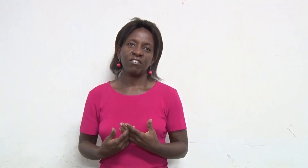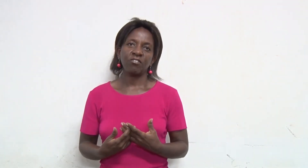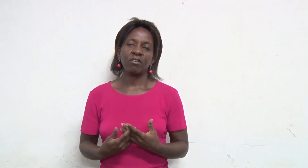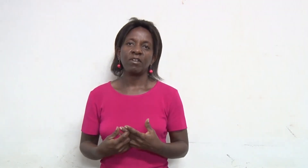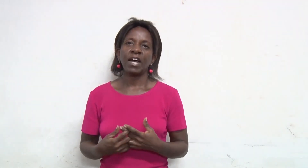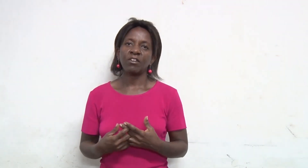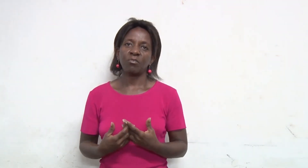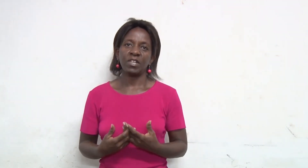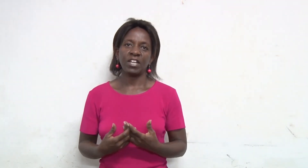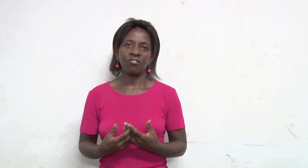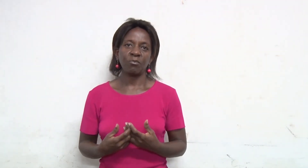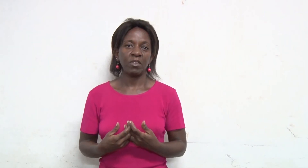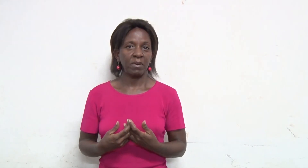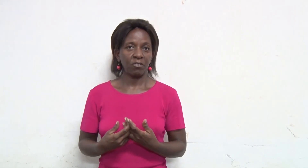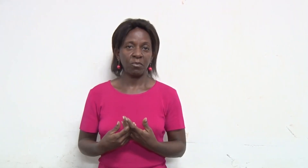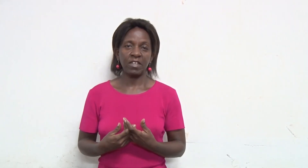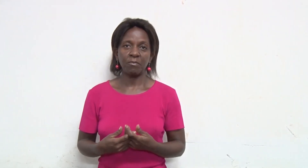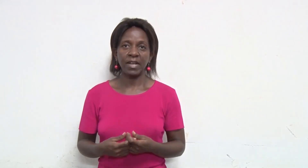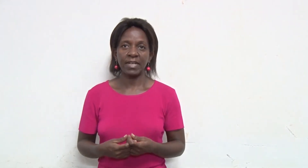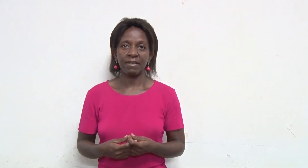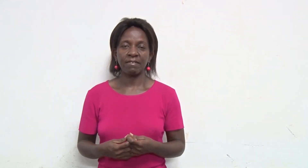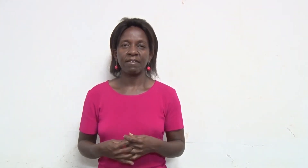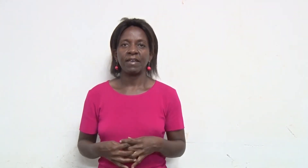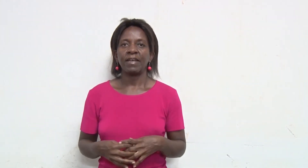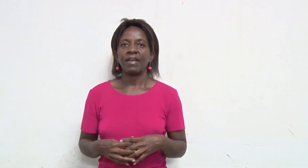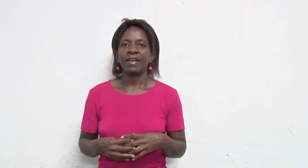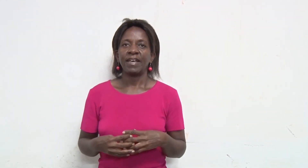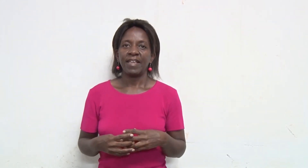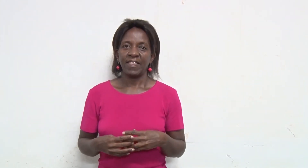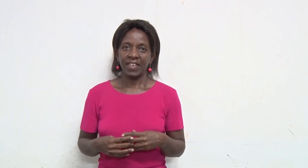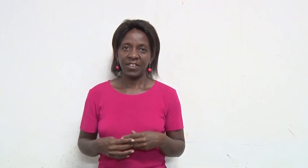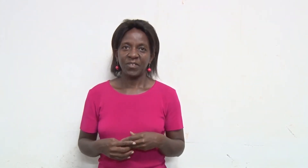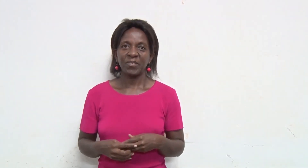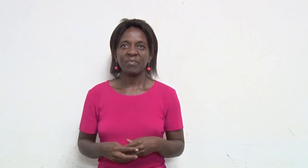conversation and communication with a person with deaf blindness. Thank you.